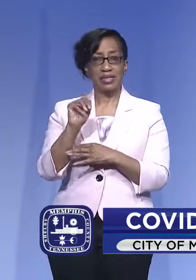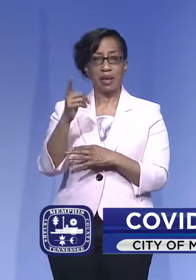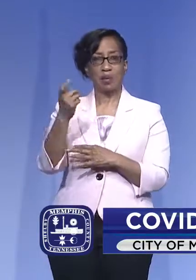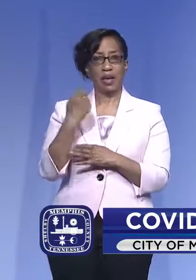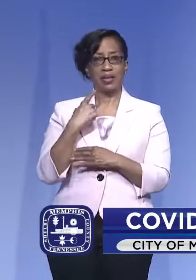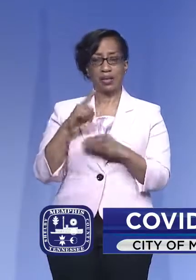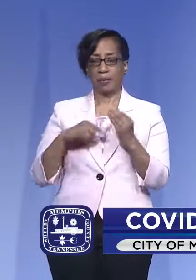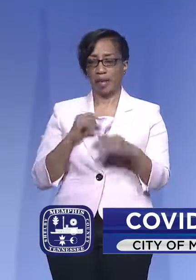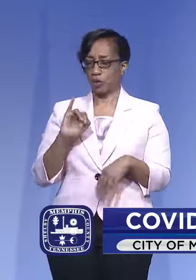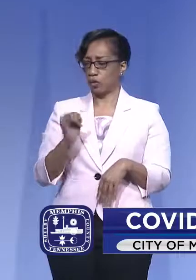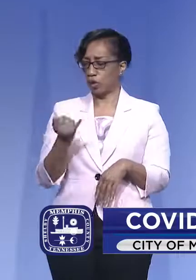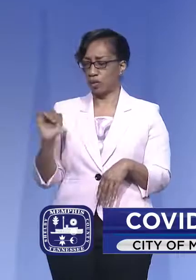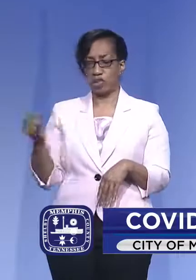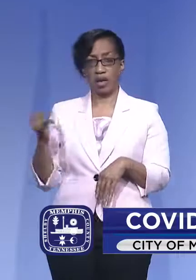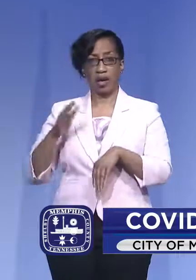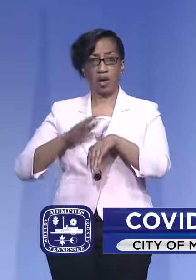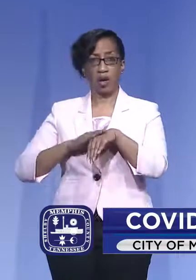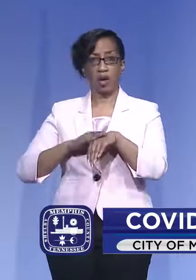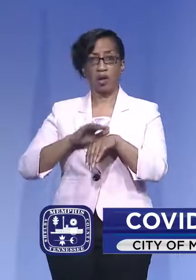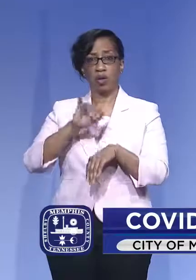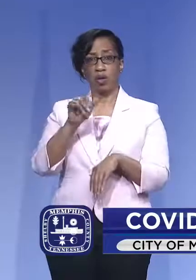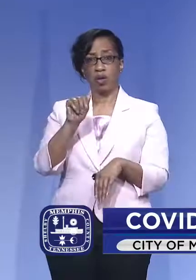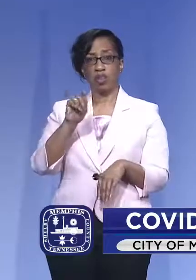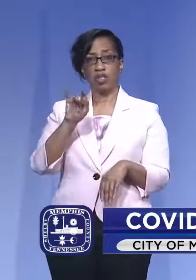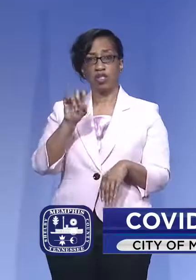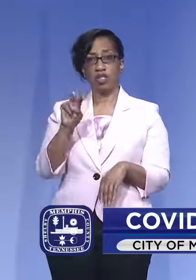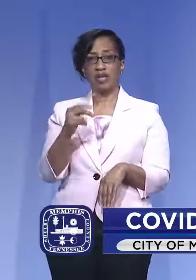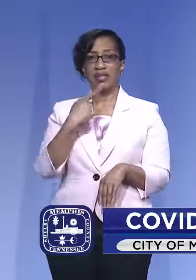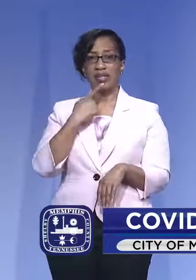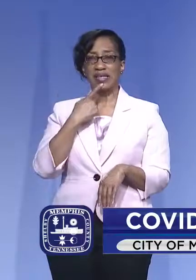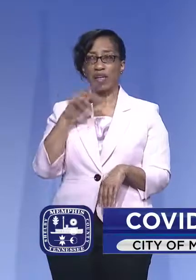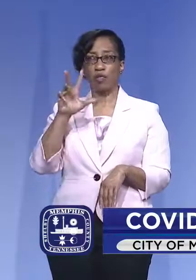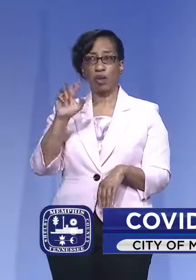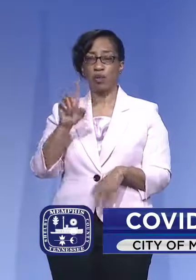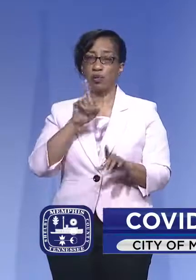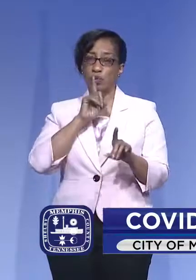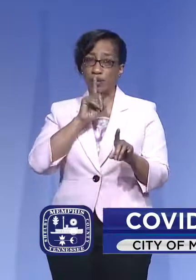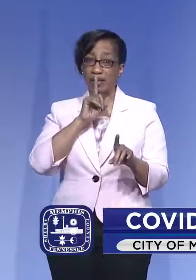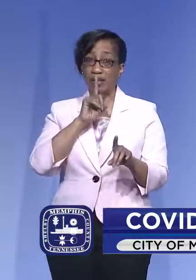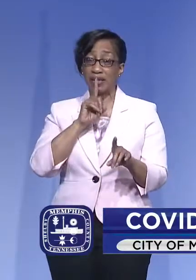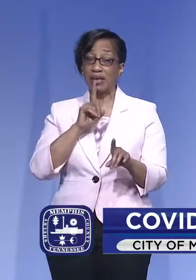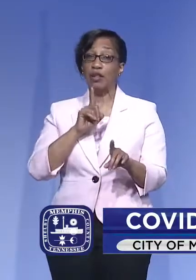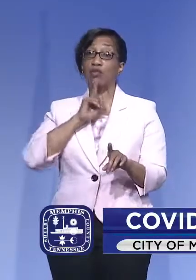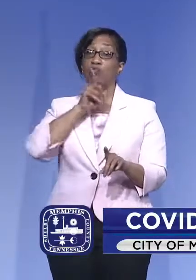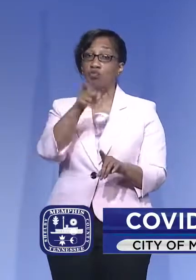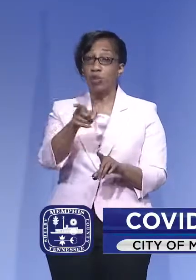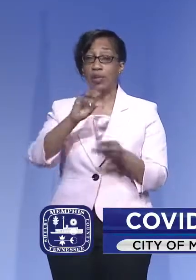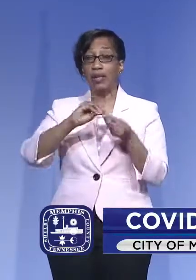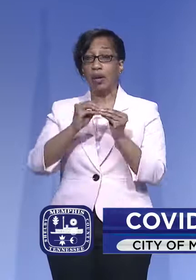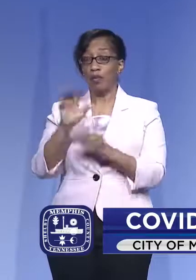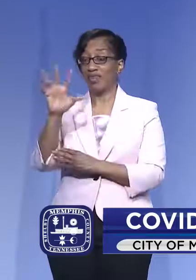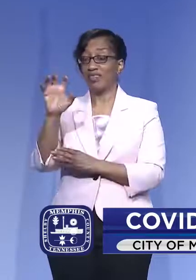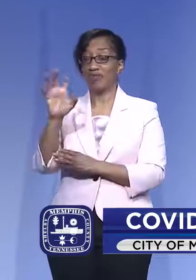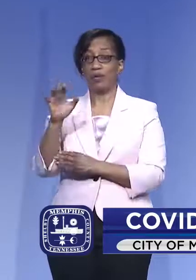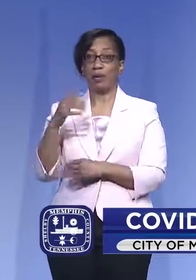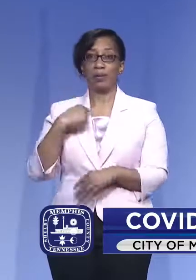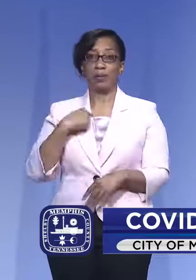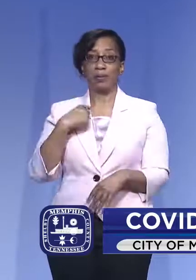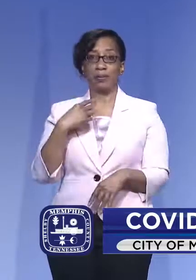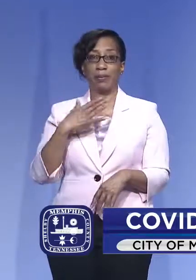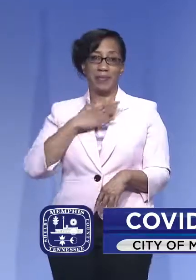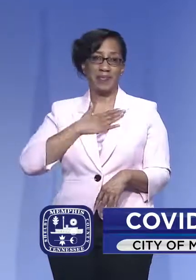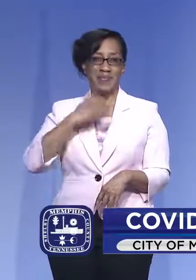of J&J at our Jackson Avenue site. I said 300. The actual number is 500. chalk it up to old eyes looking at my notes, but